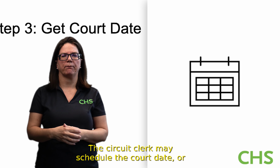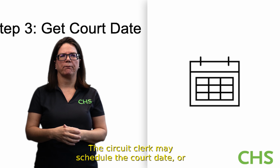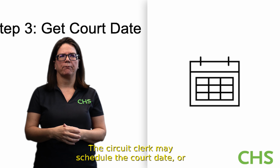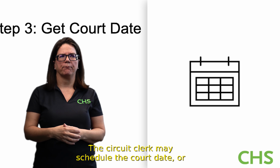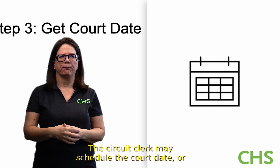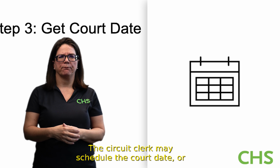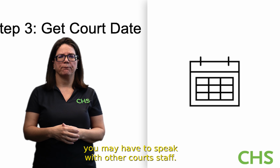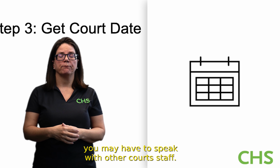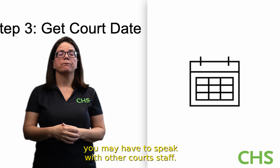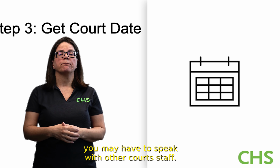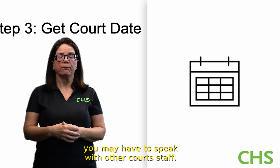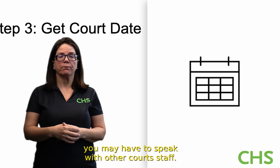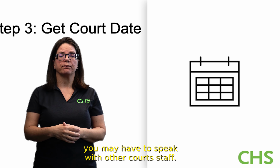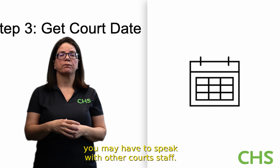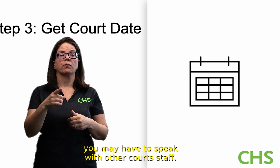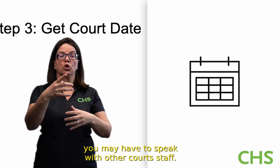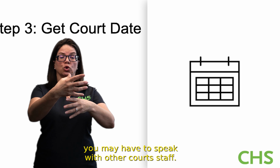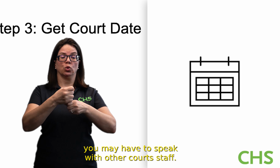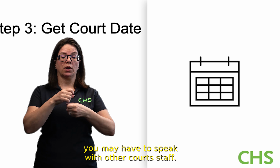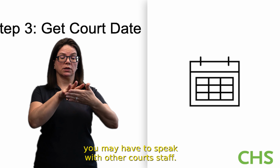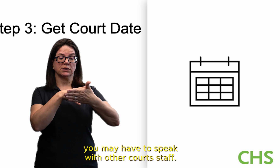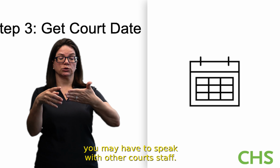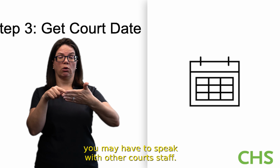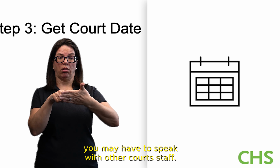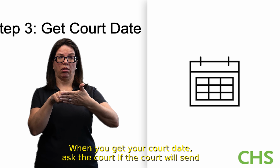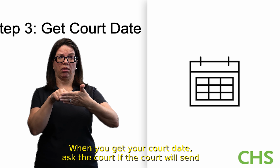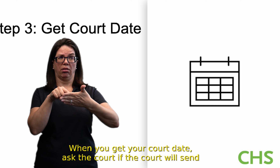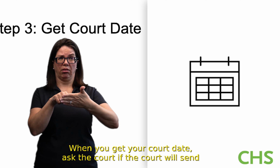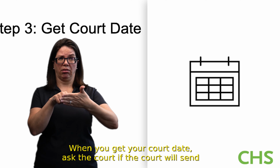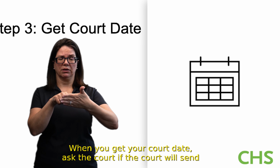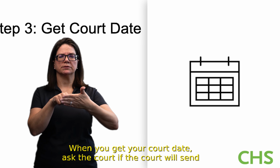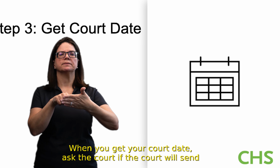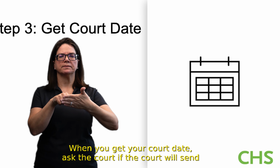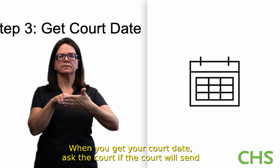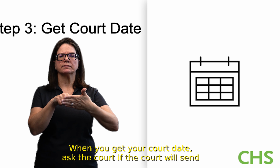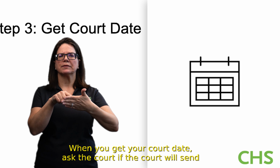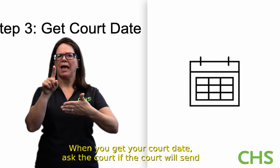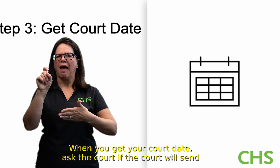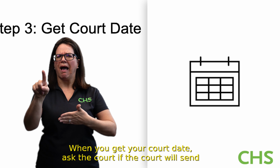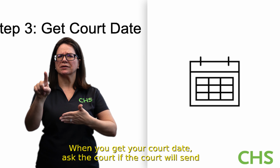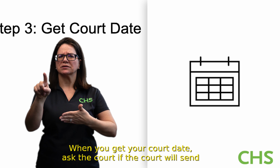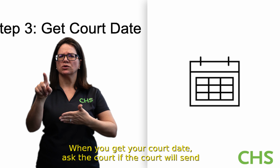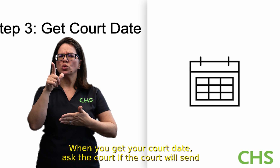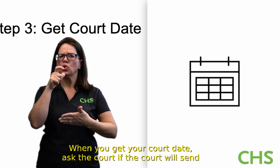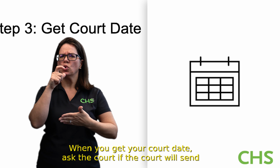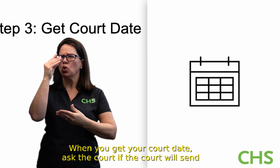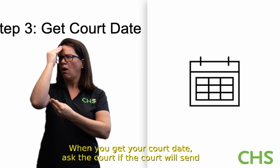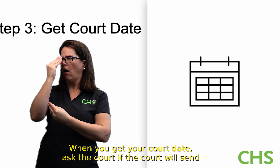date, or you may have to speak with other court staff. When you get your court date, ask the court if